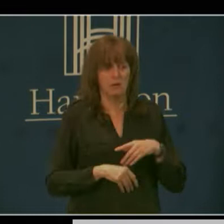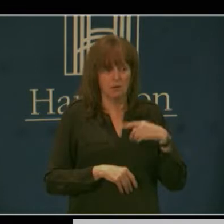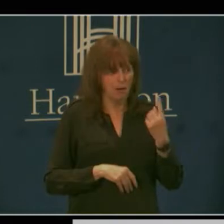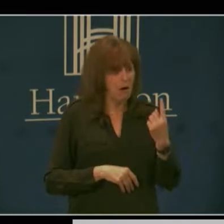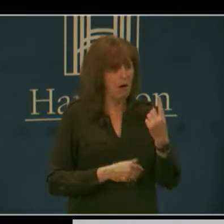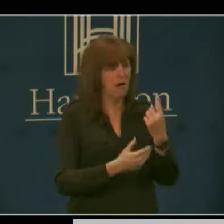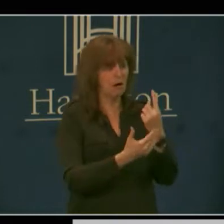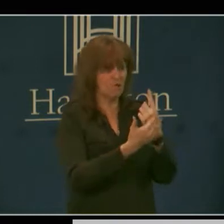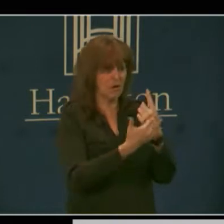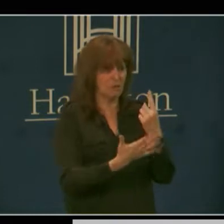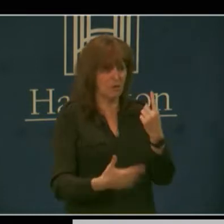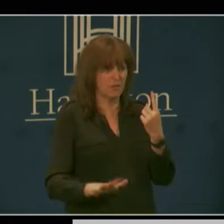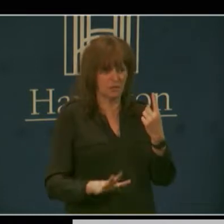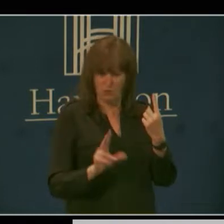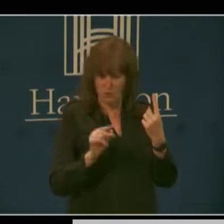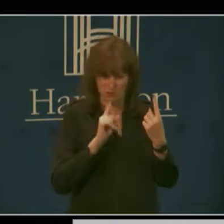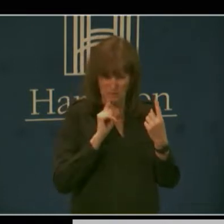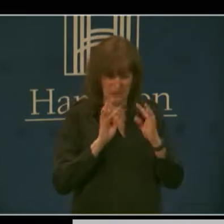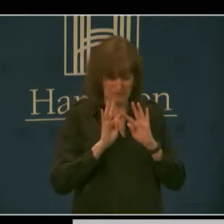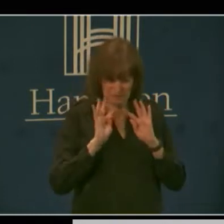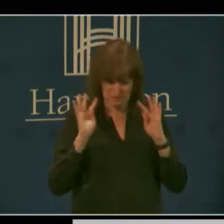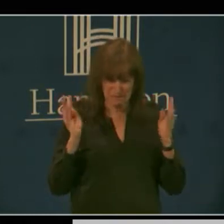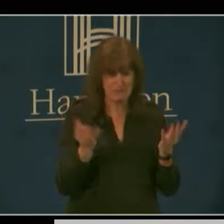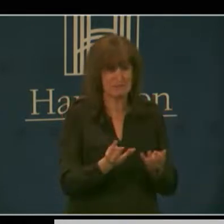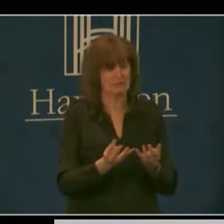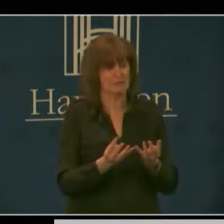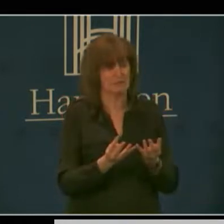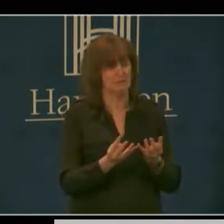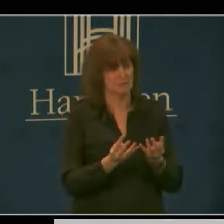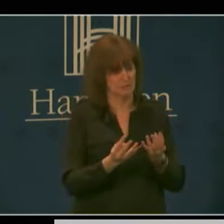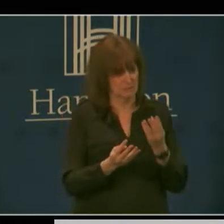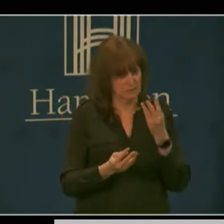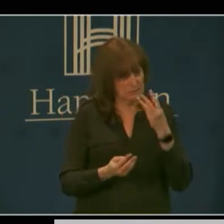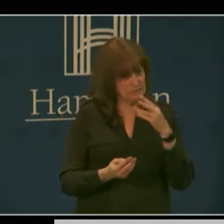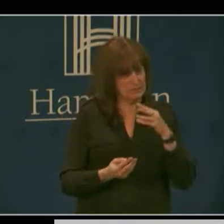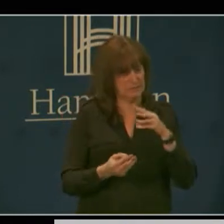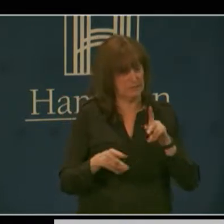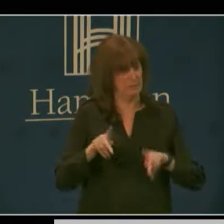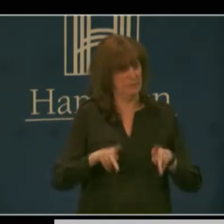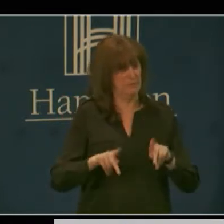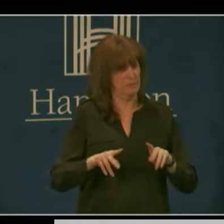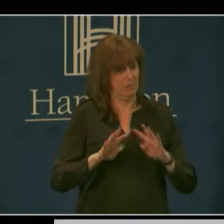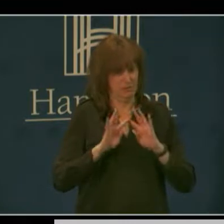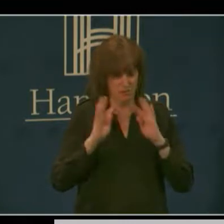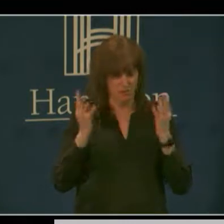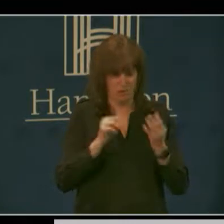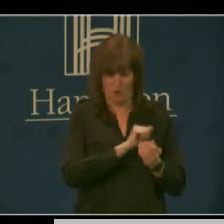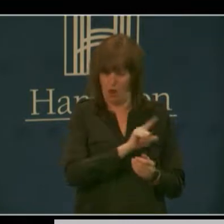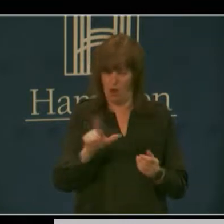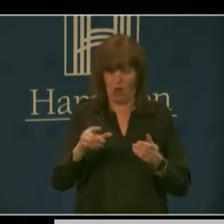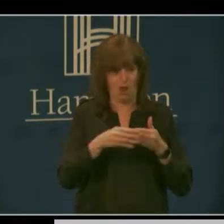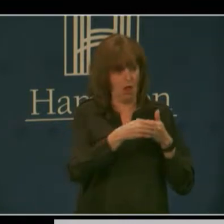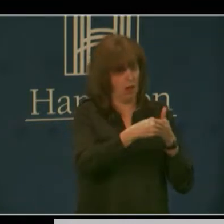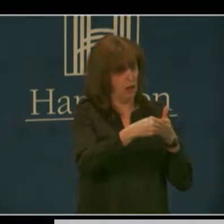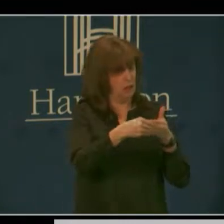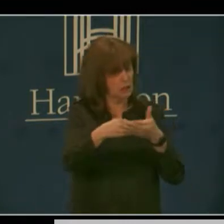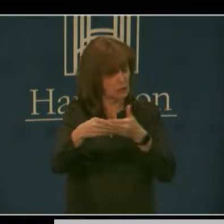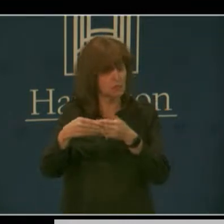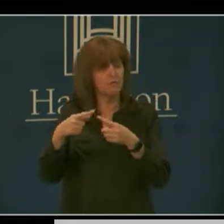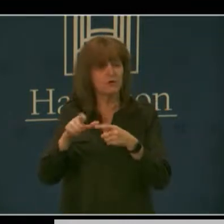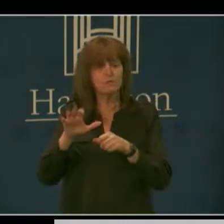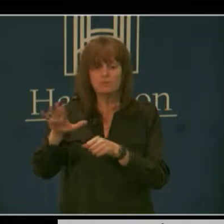the table, we have a management group of about 16 individuals representing every corner of the